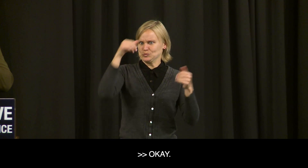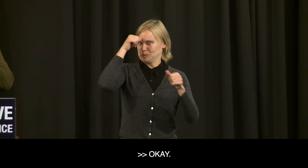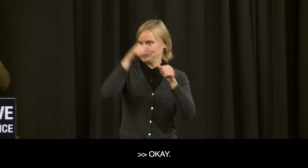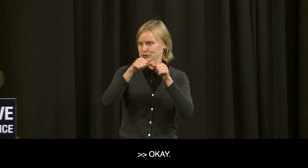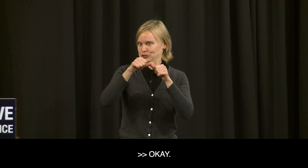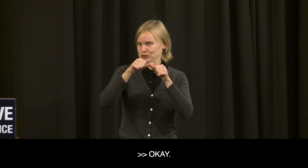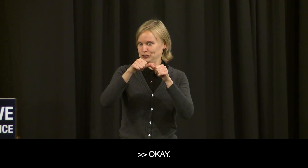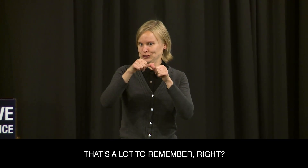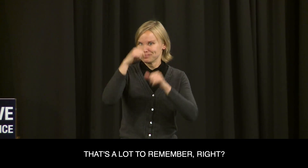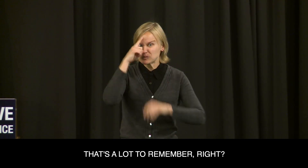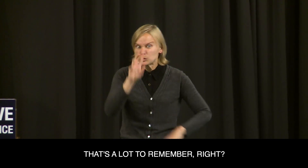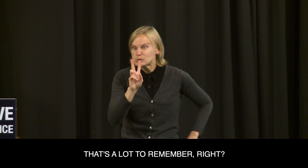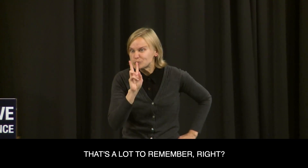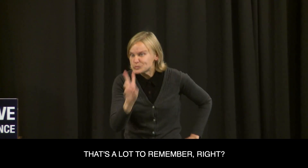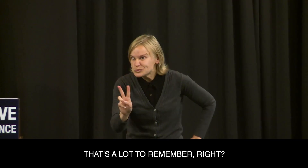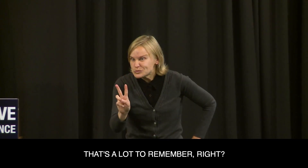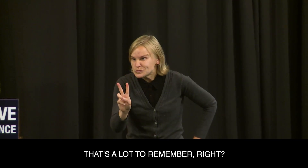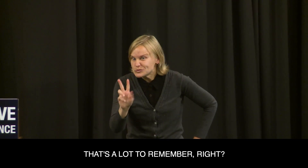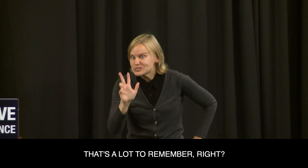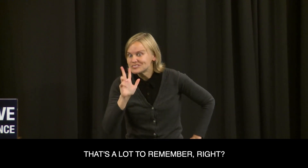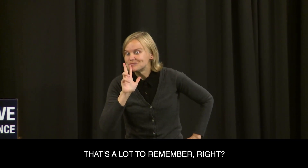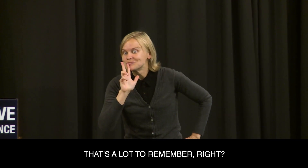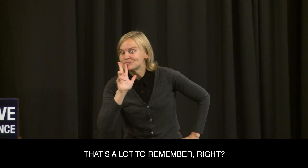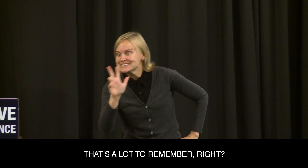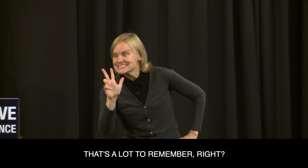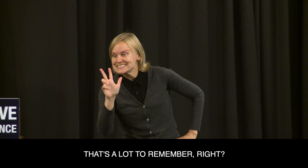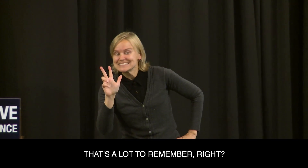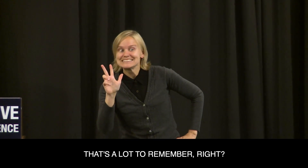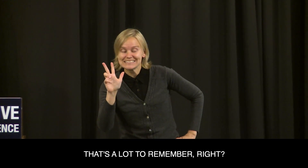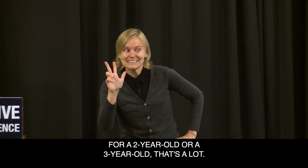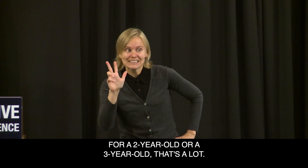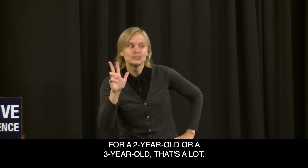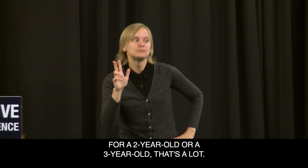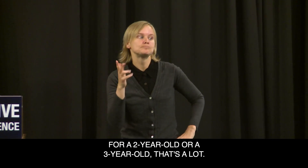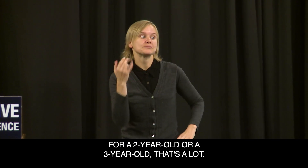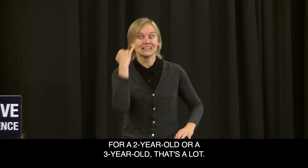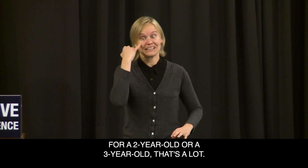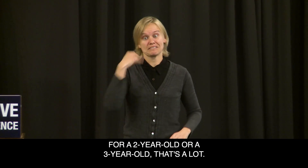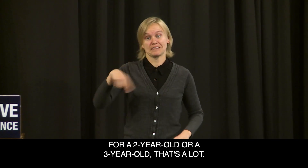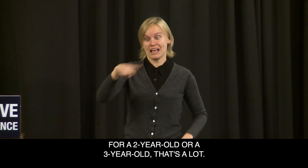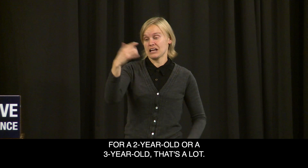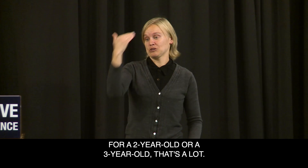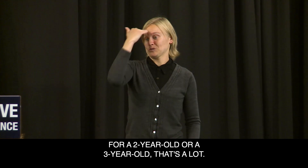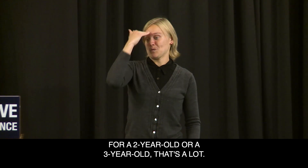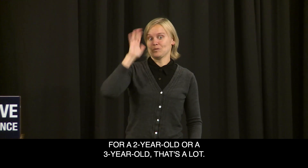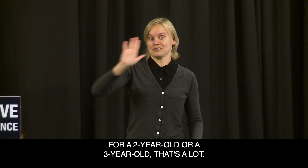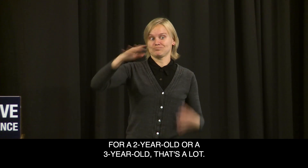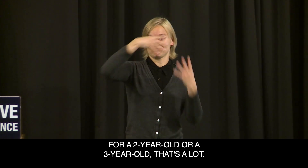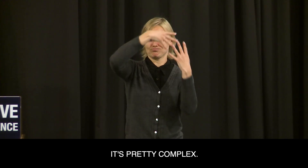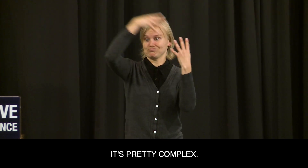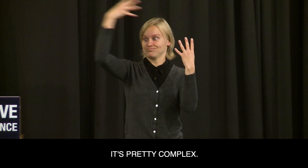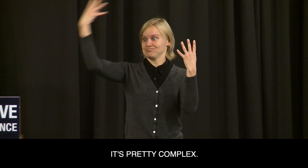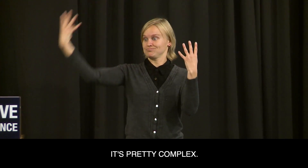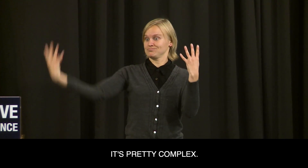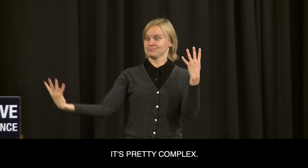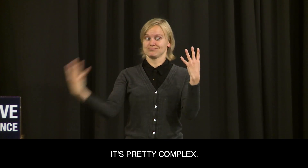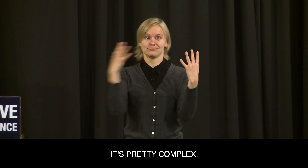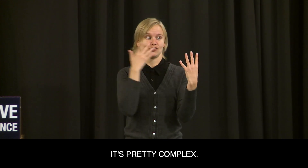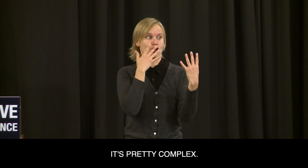Okay. That's a lot to remember, right? For a 2-year-old or a 3-year-old, that's a lot. It's pretty complex. But how